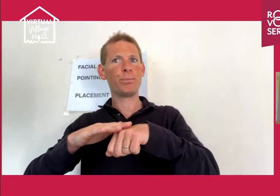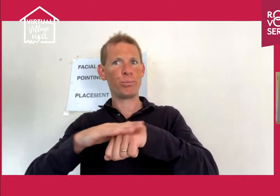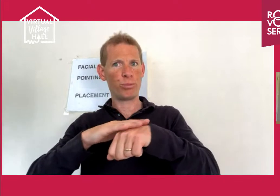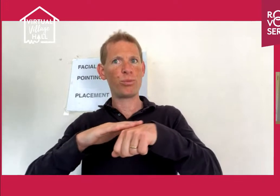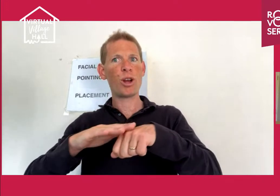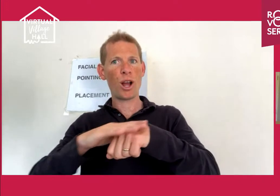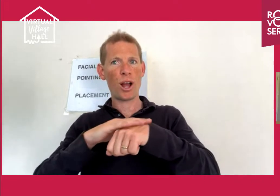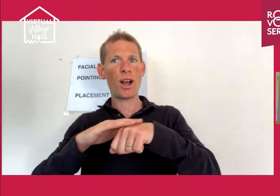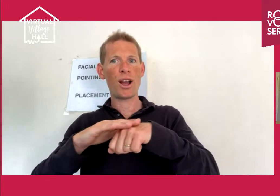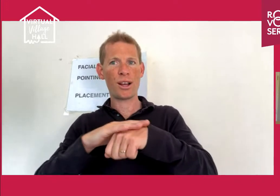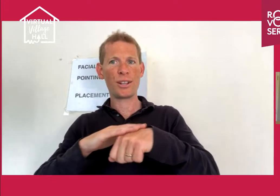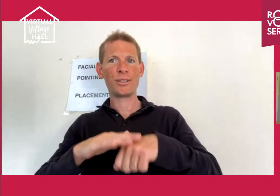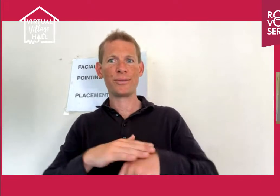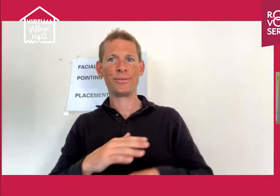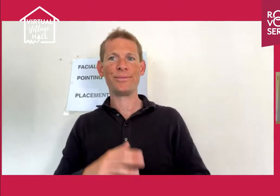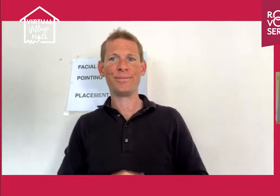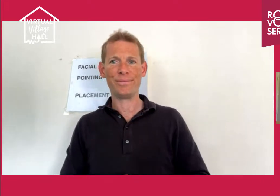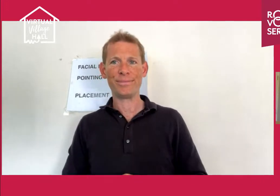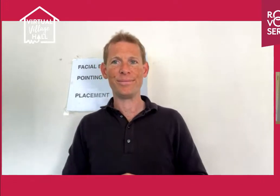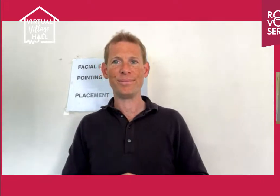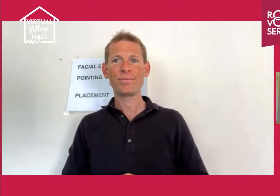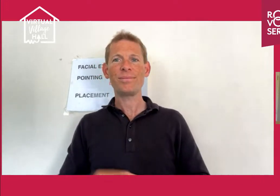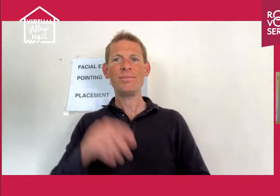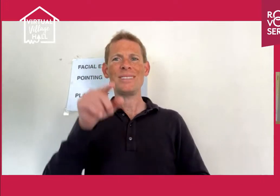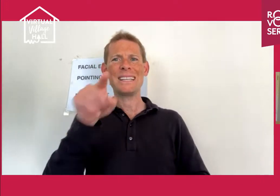And he's very tanned. His skin is lovely and brown.